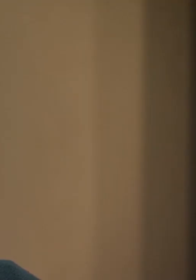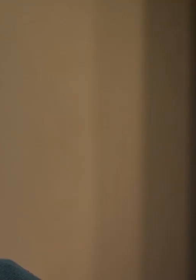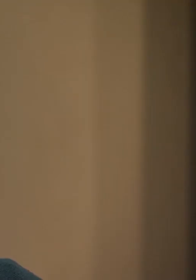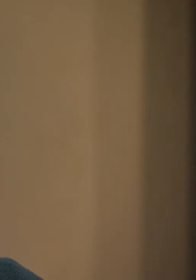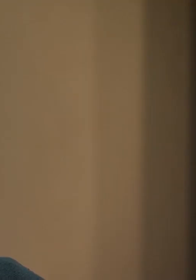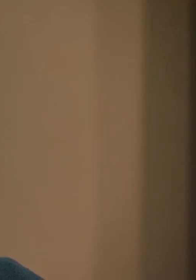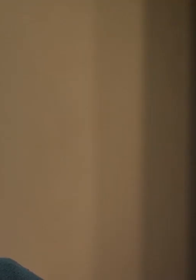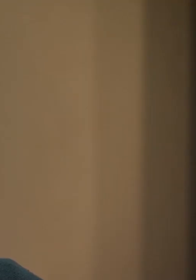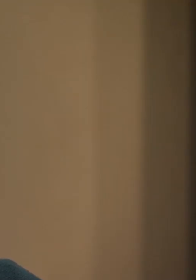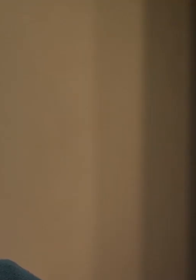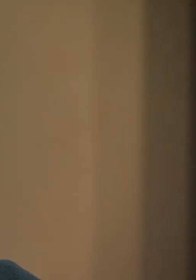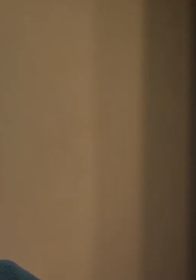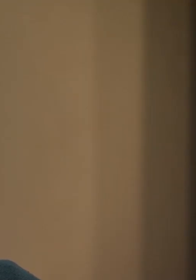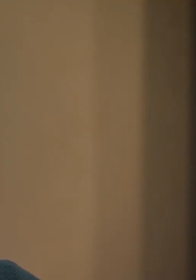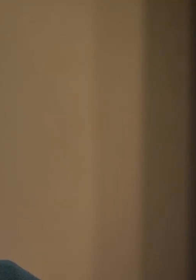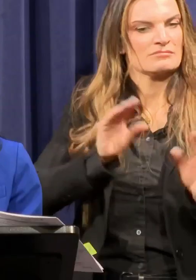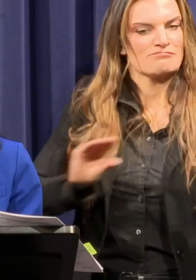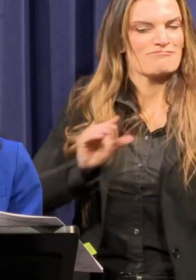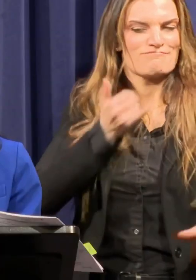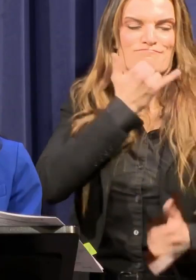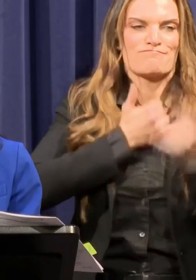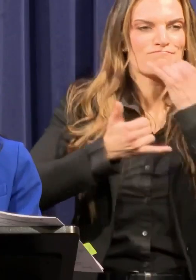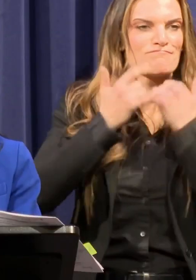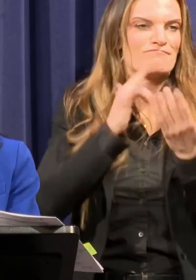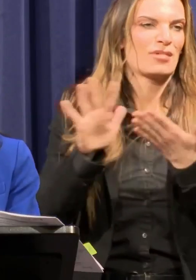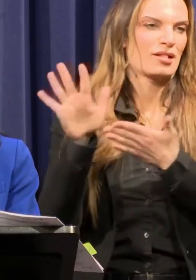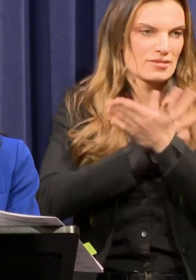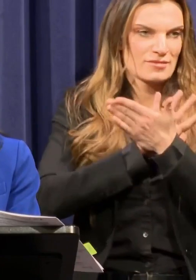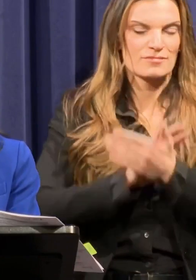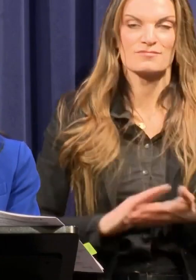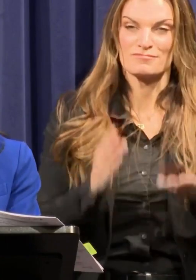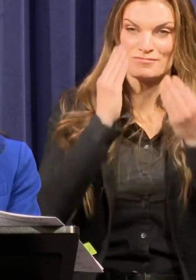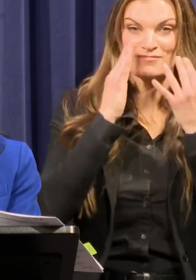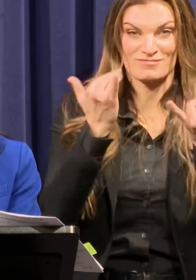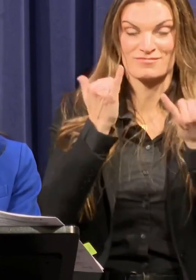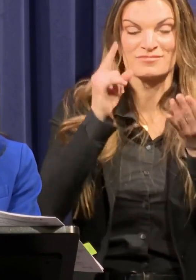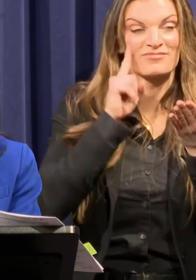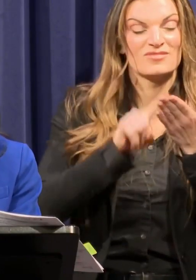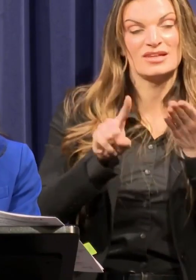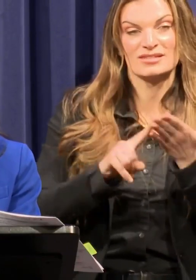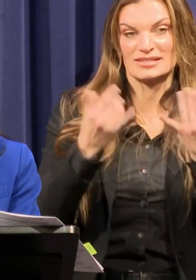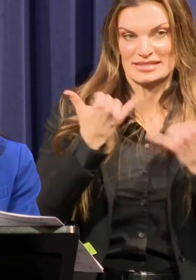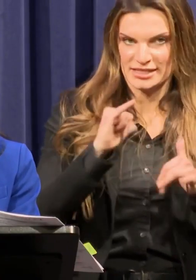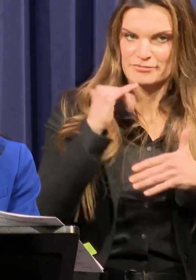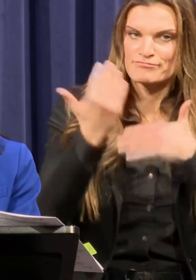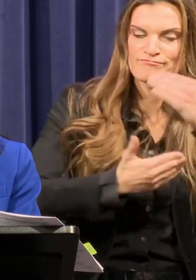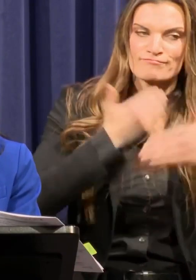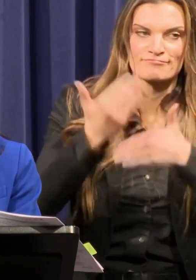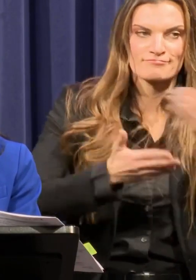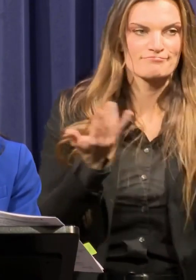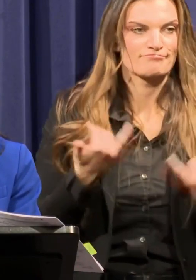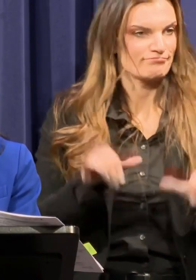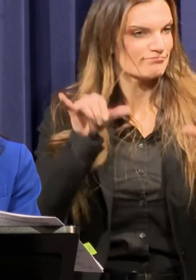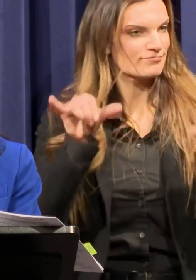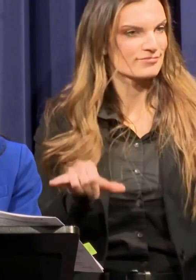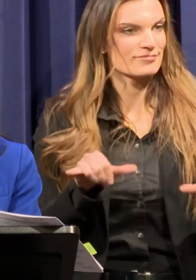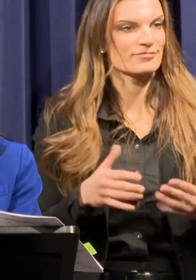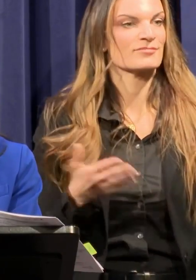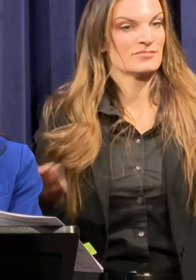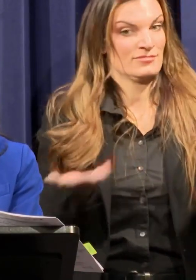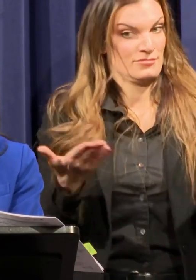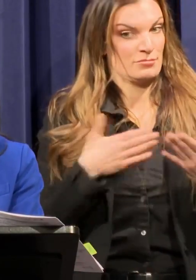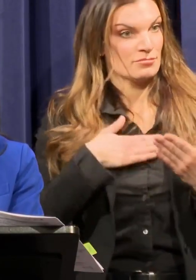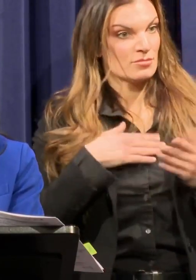open, as does a possible criminal enterprise investigation. This investigation remains ongoing, and the Department of Attorney General